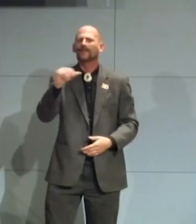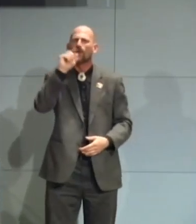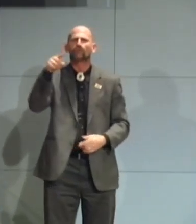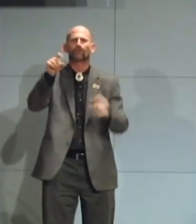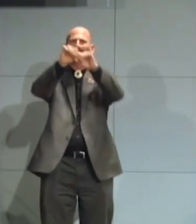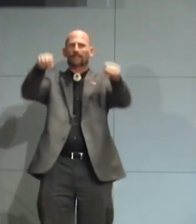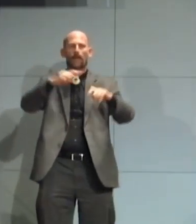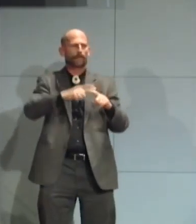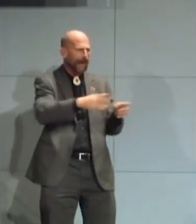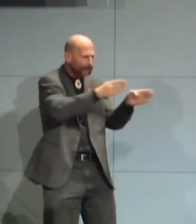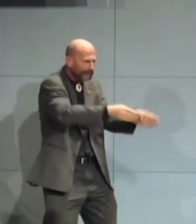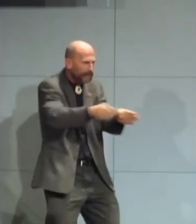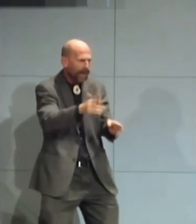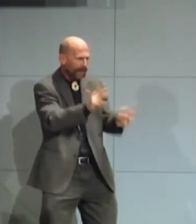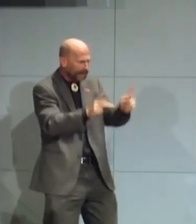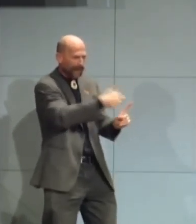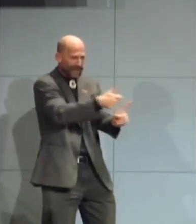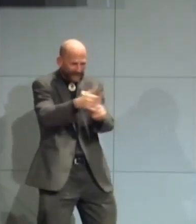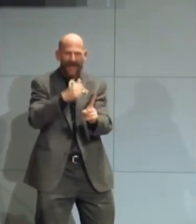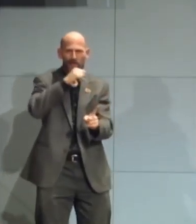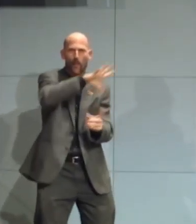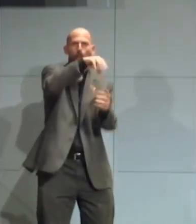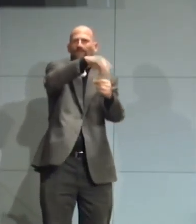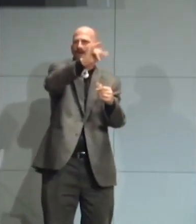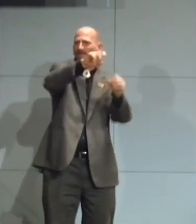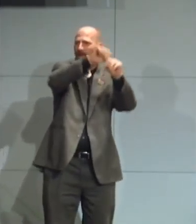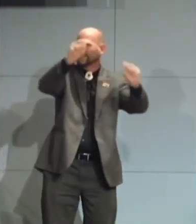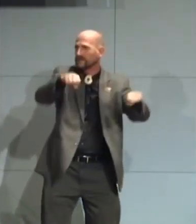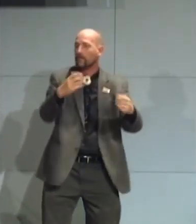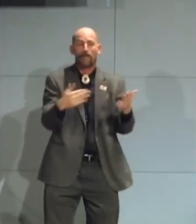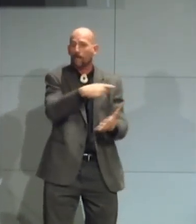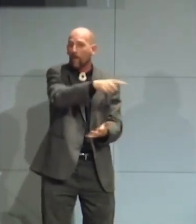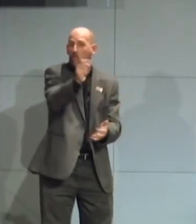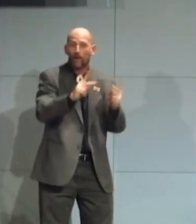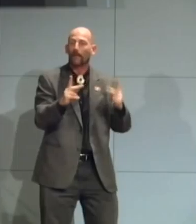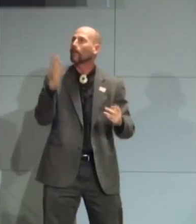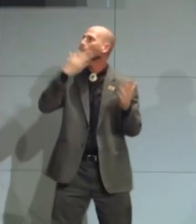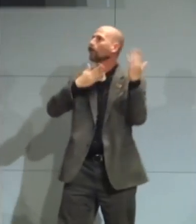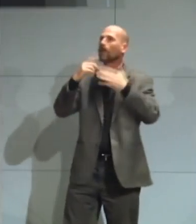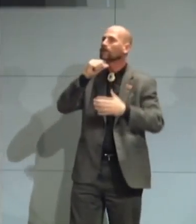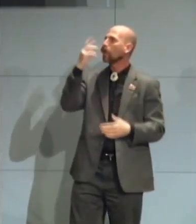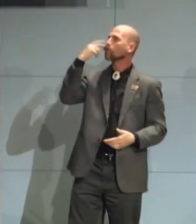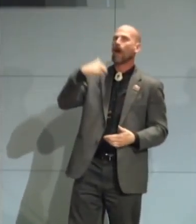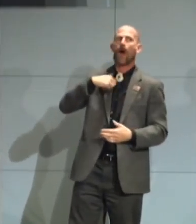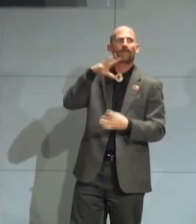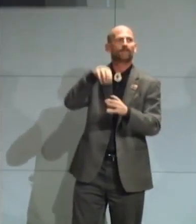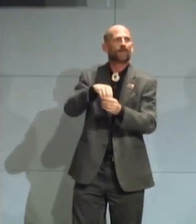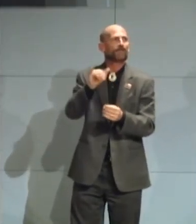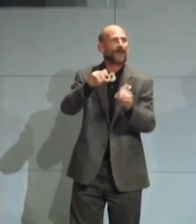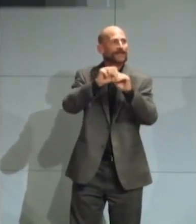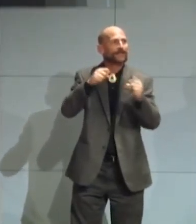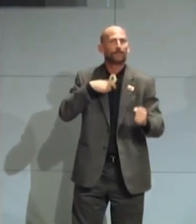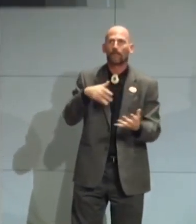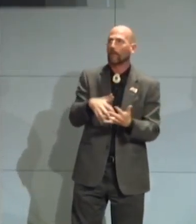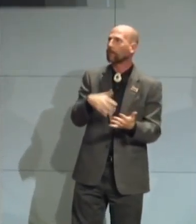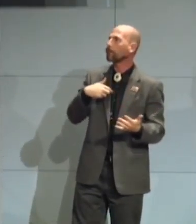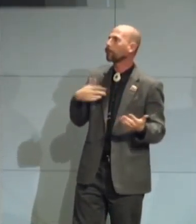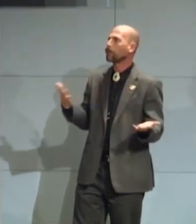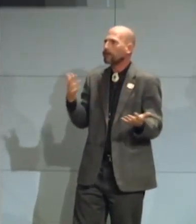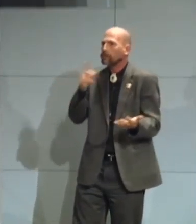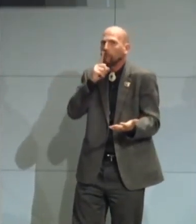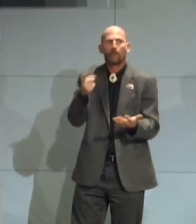So I would love to take a few questions. And then we're going to move into really the exciting part of this for